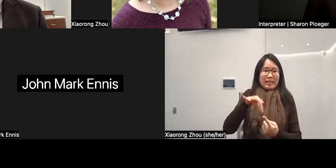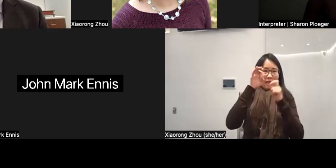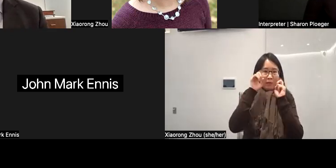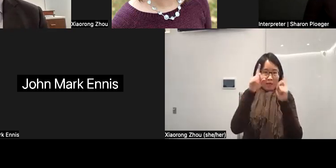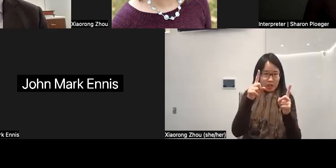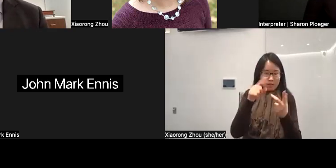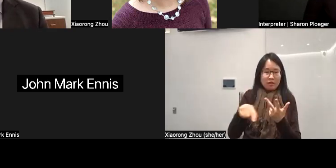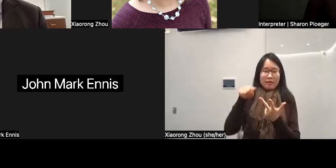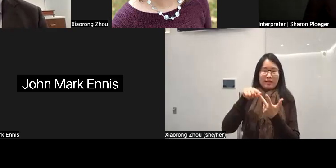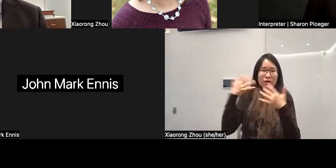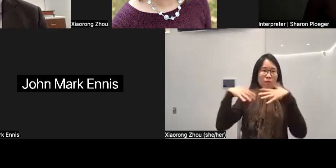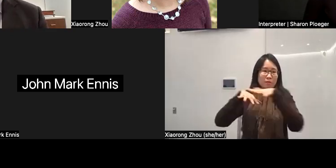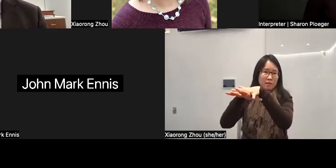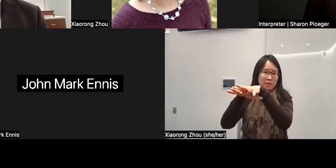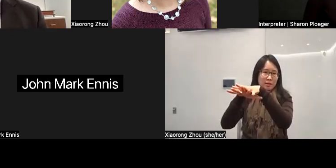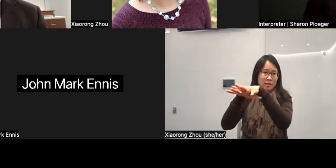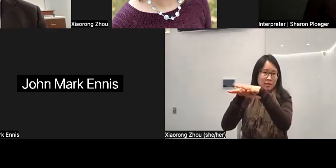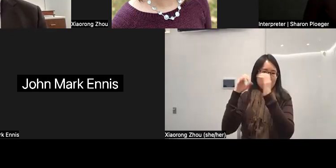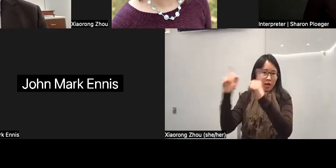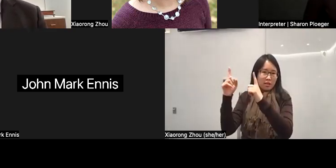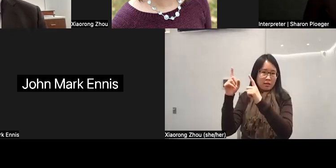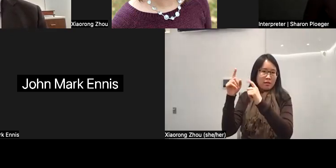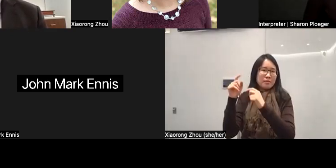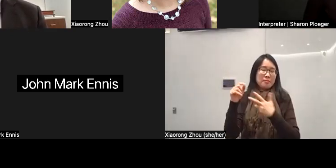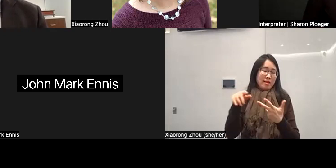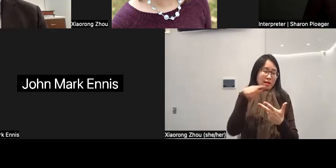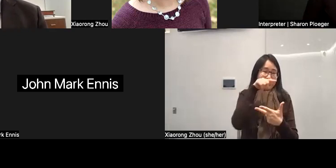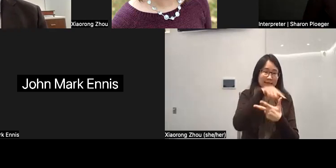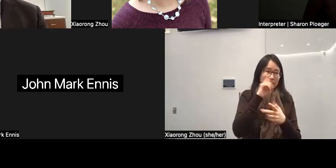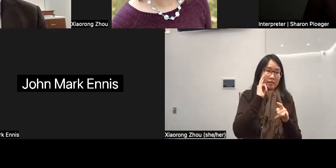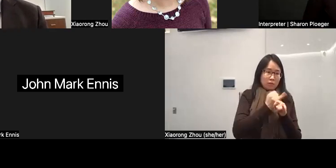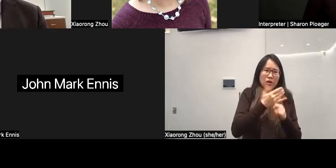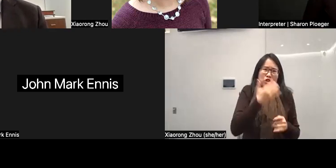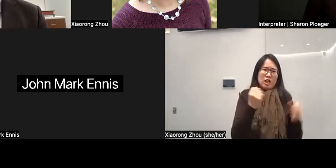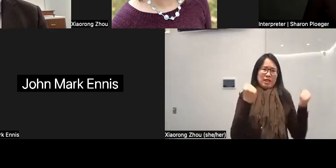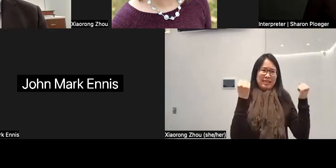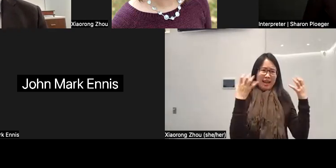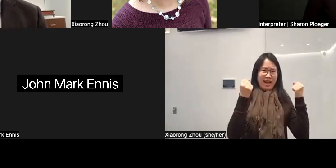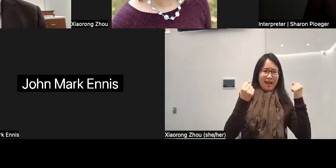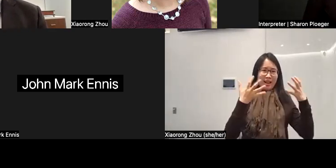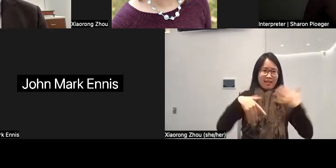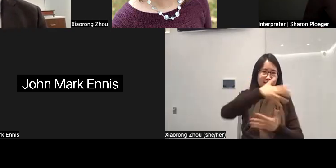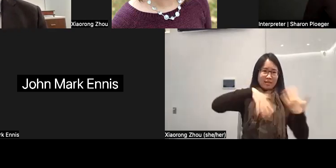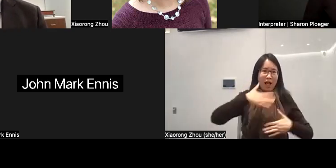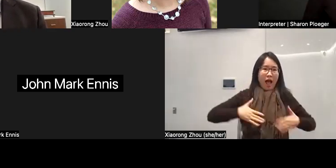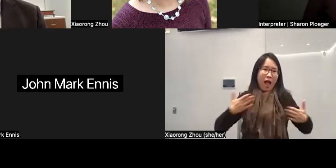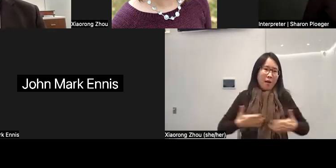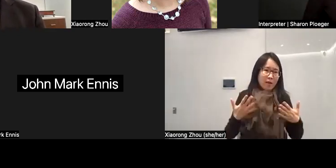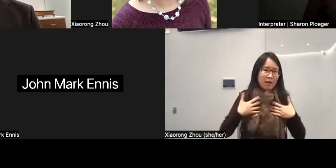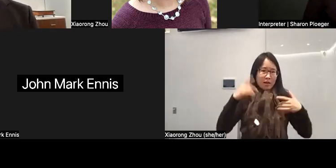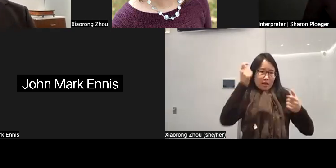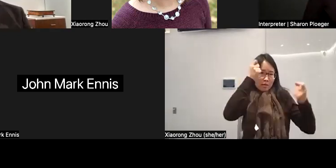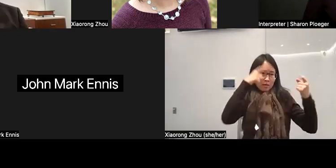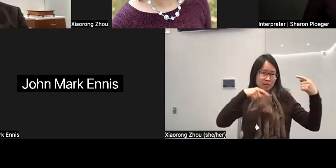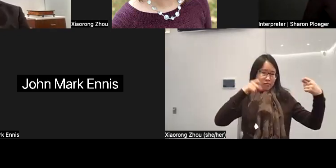So there were schools for the deaf, there are special education schools, and then there are mainstream schools. The schools for the deaf are great for being